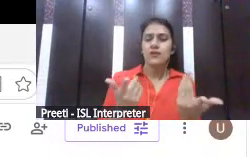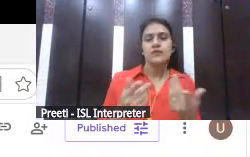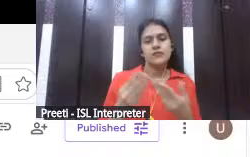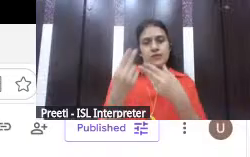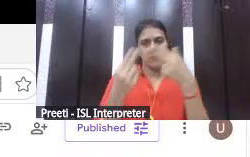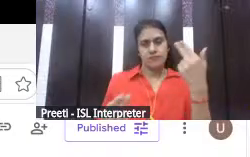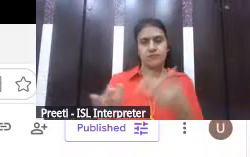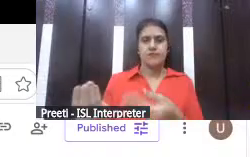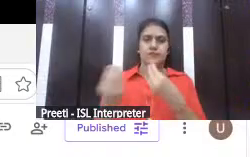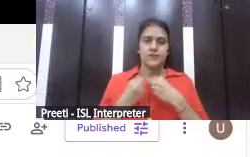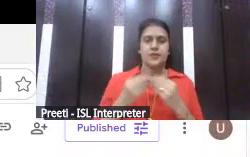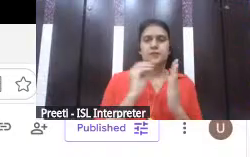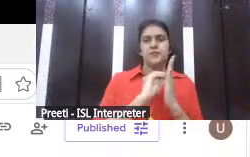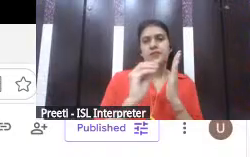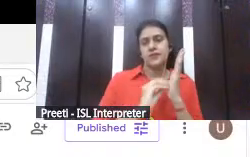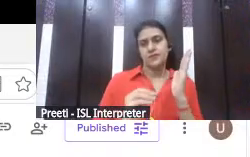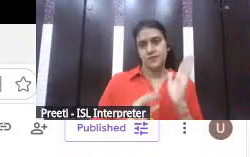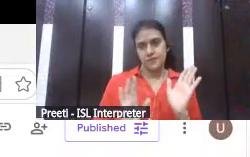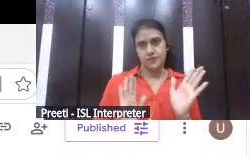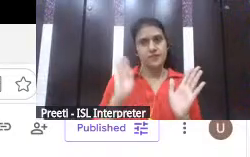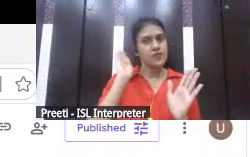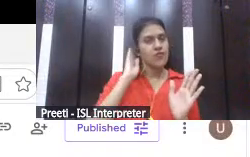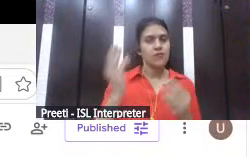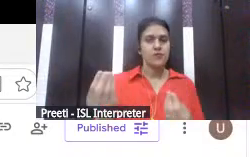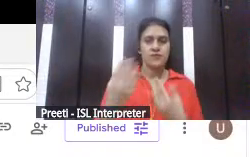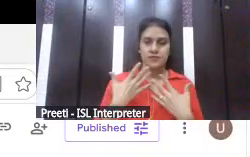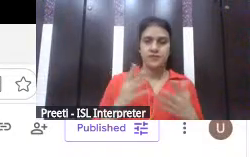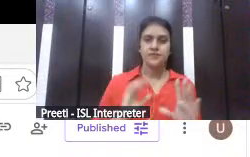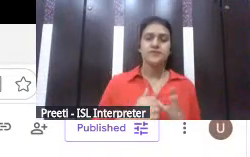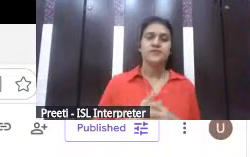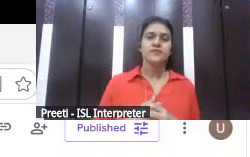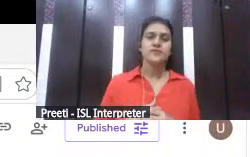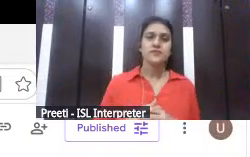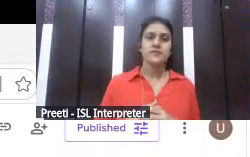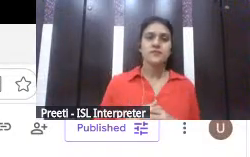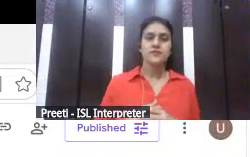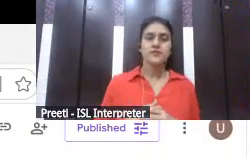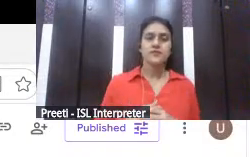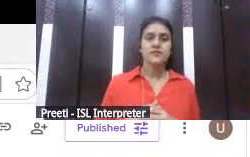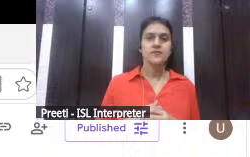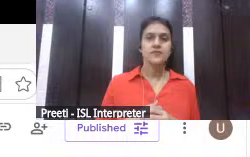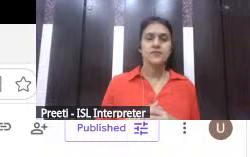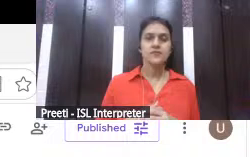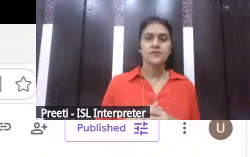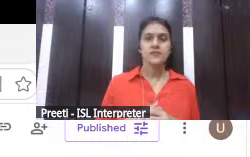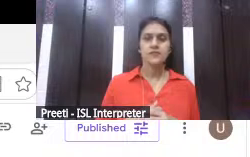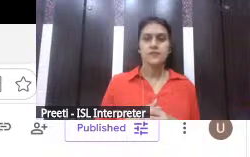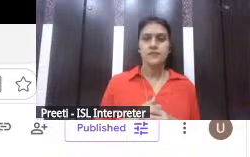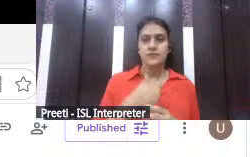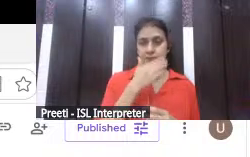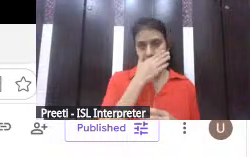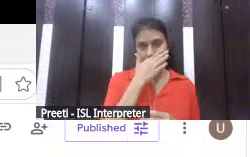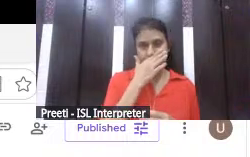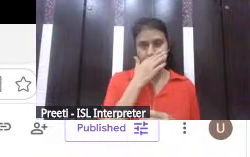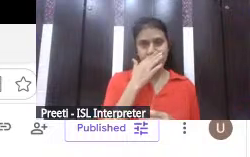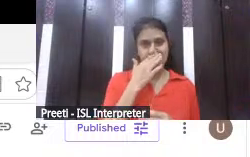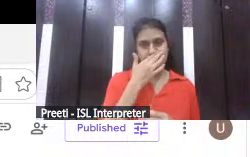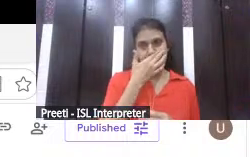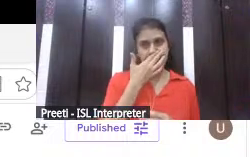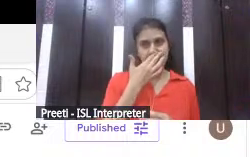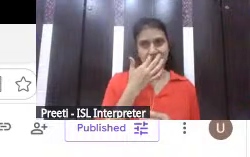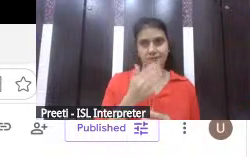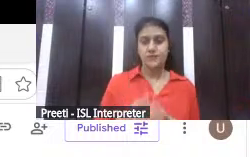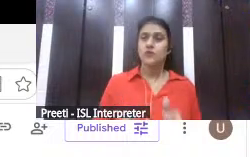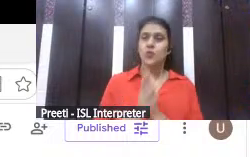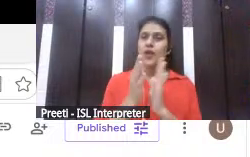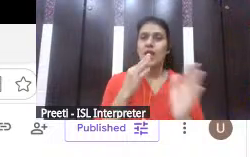given regarding what information is required. We would suggest that you try to highlight your